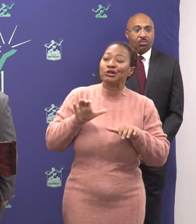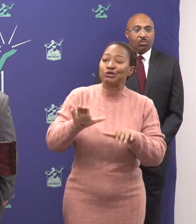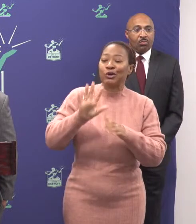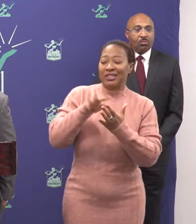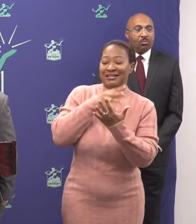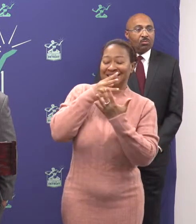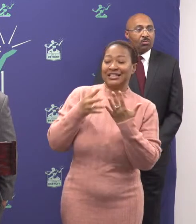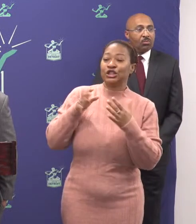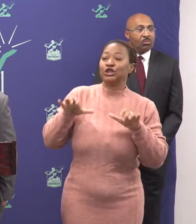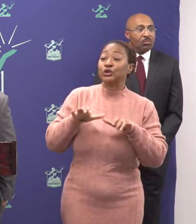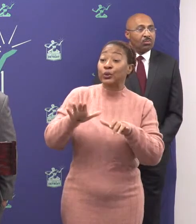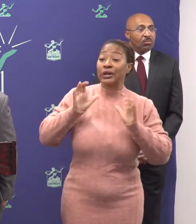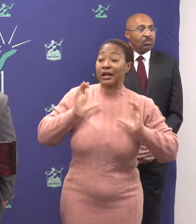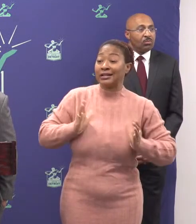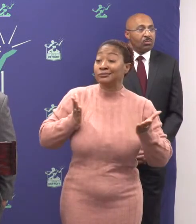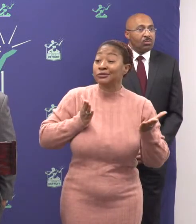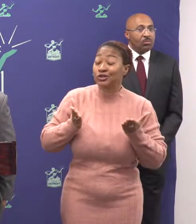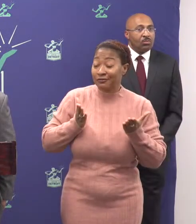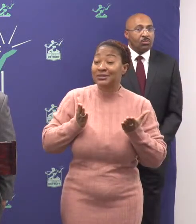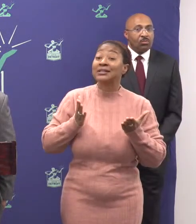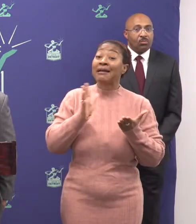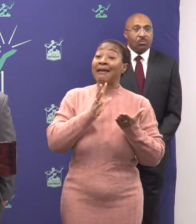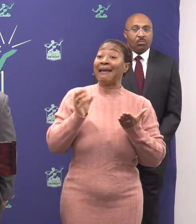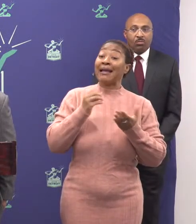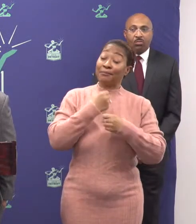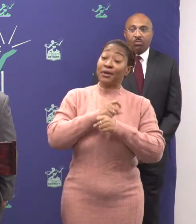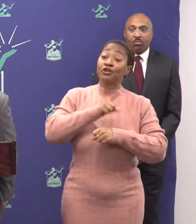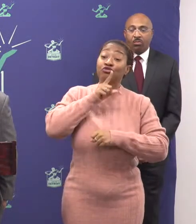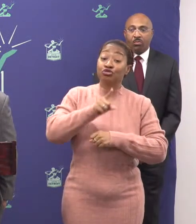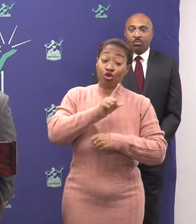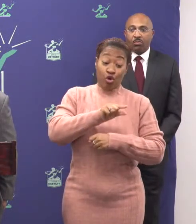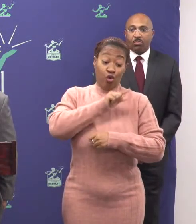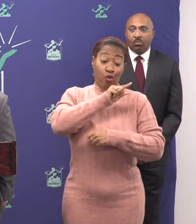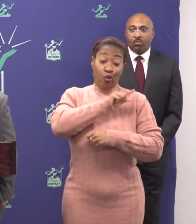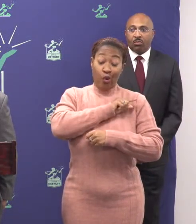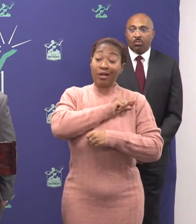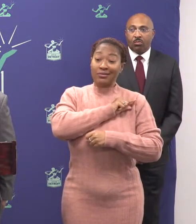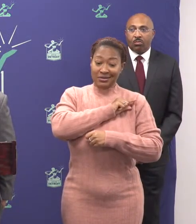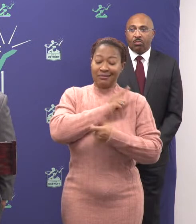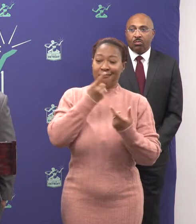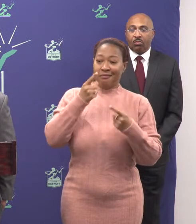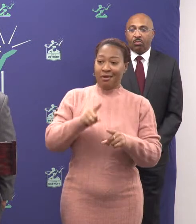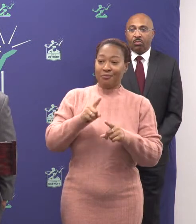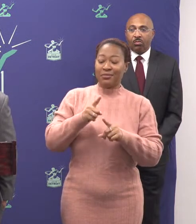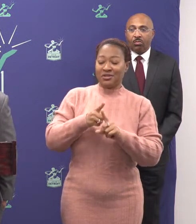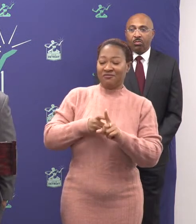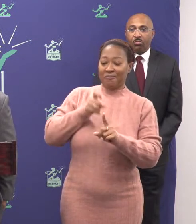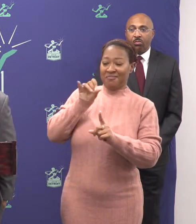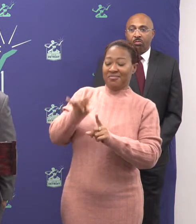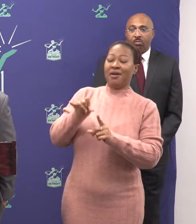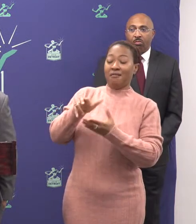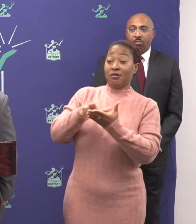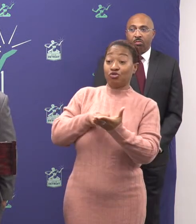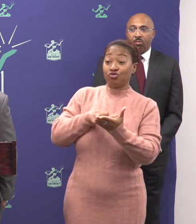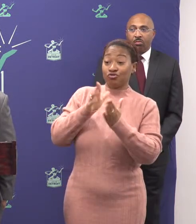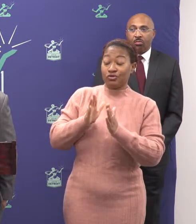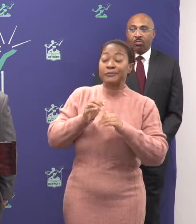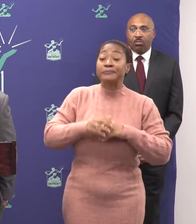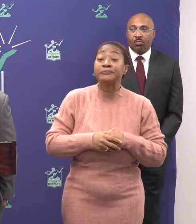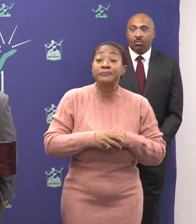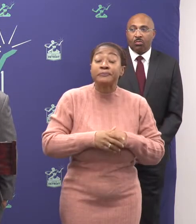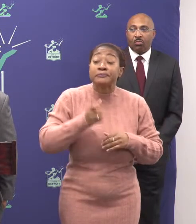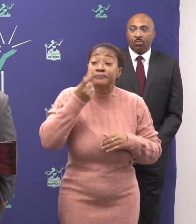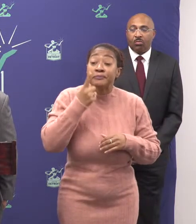the scheduling, doing the customer service, and assuring the quality performance from the contractors. And so